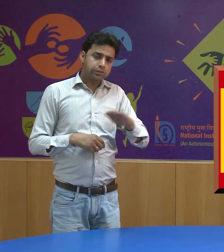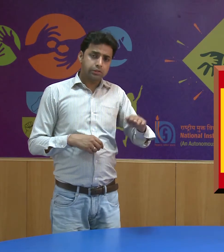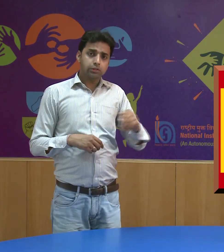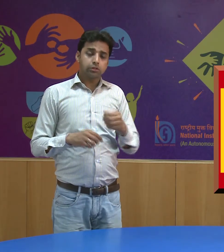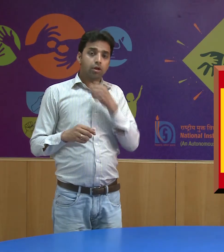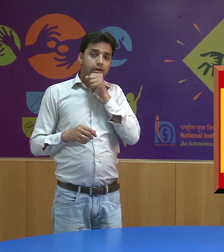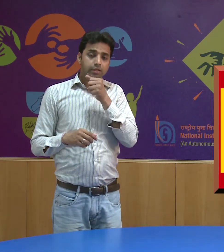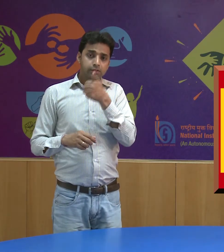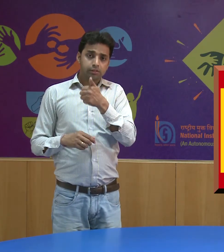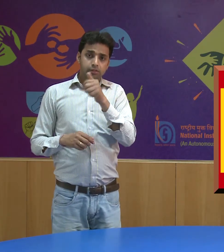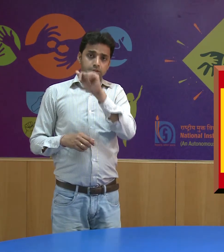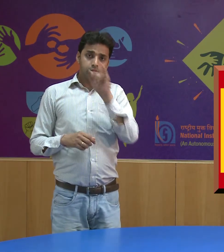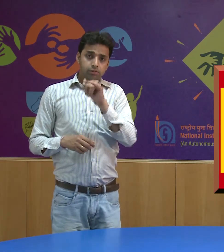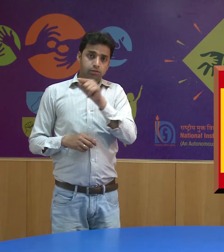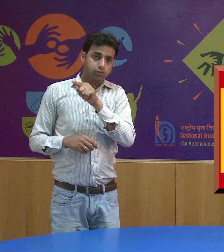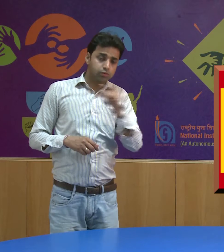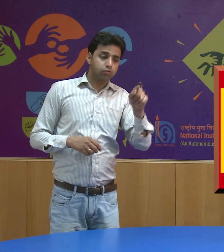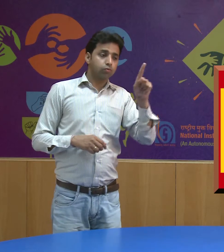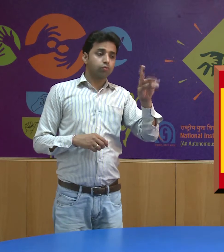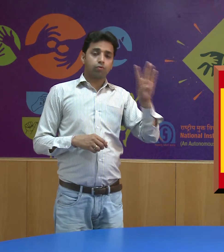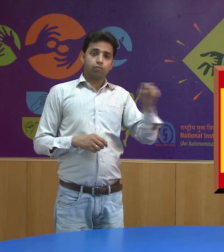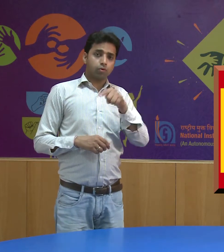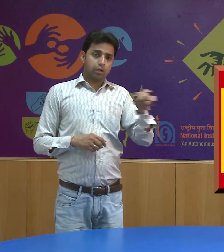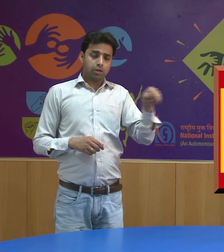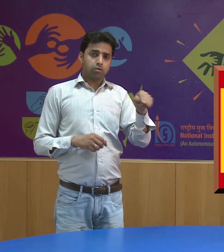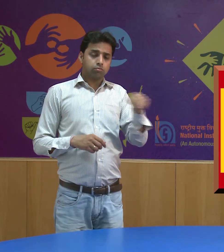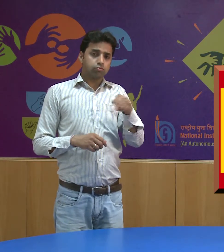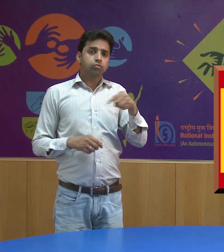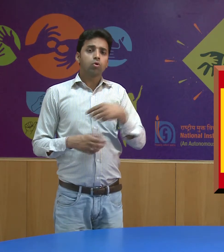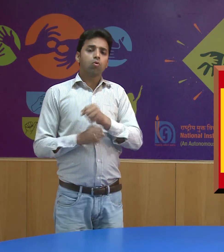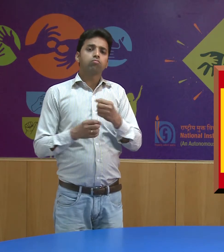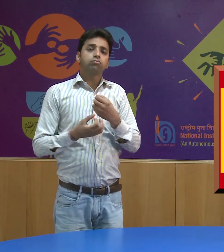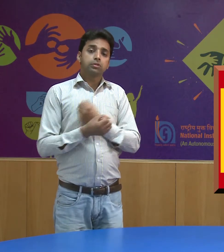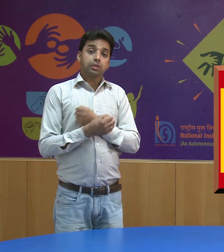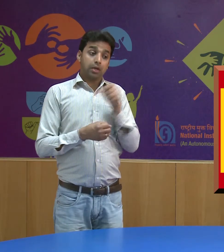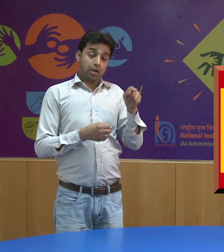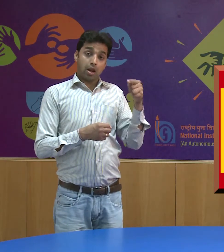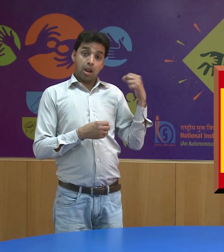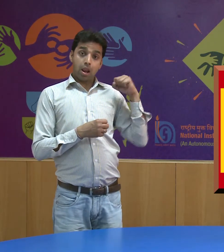to 14 years of age the right to get free and Compulsory education.